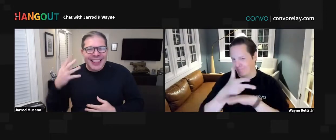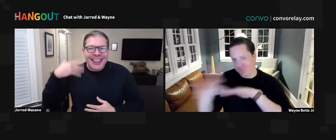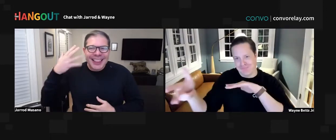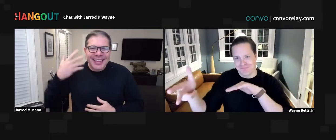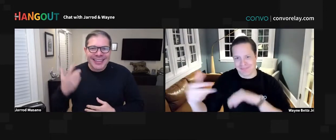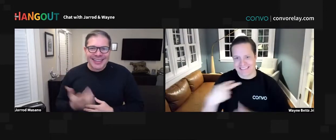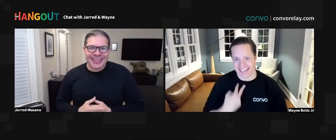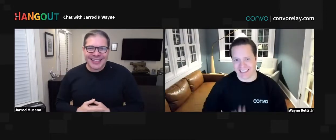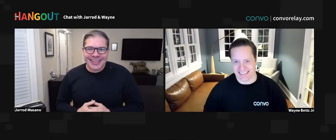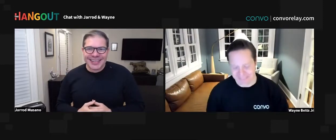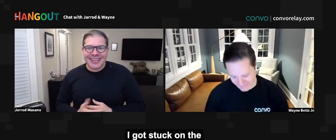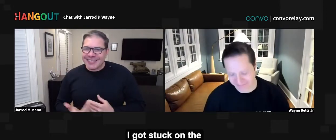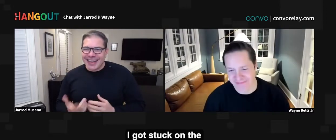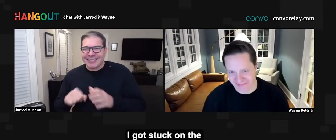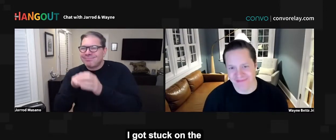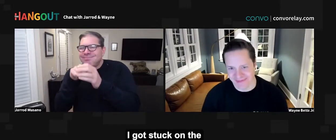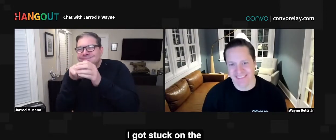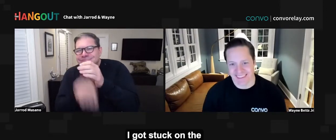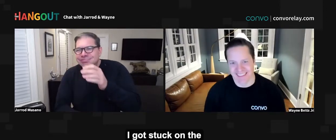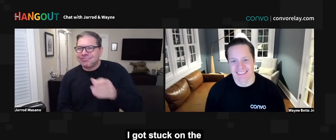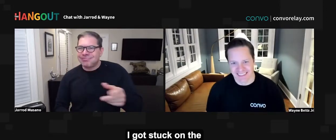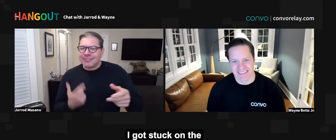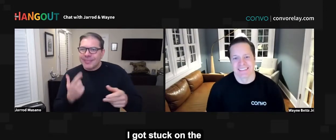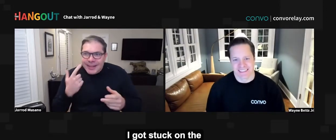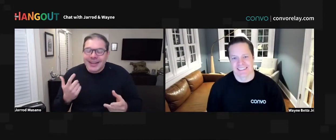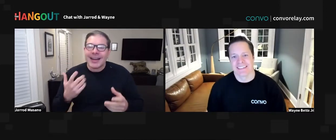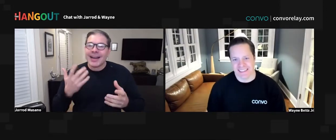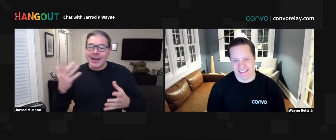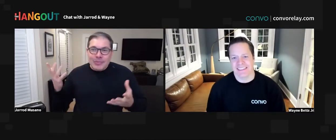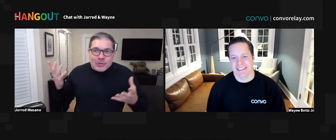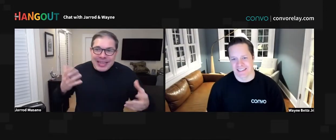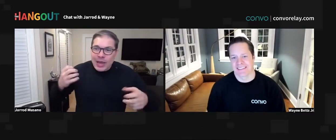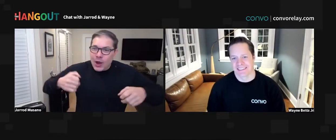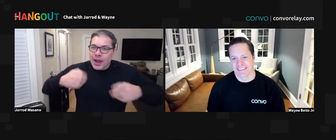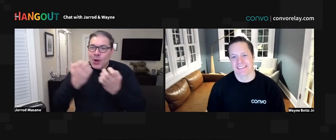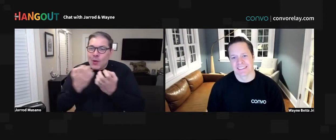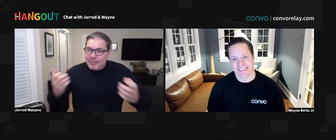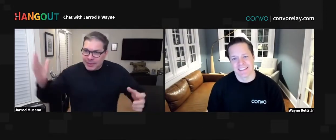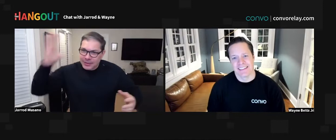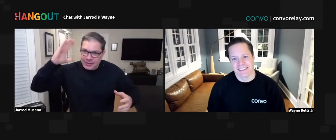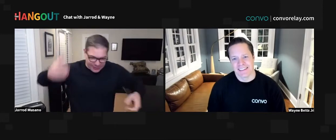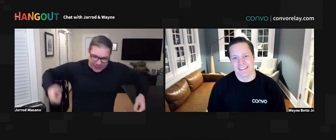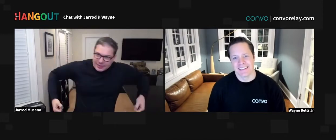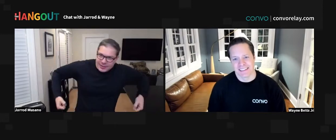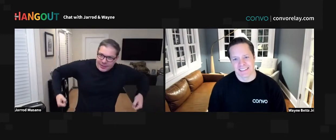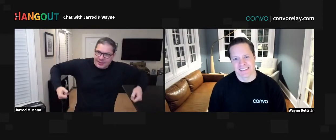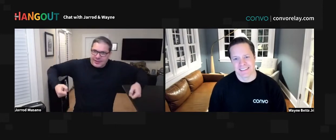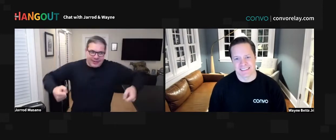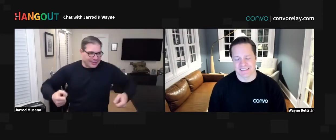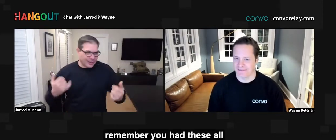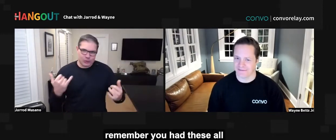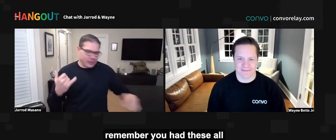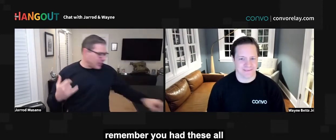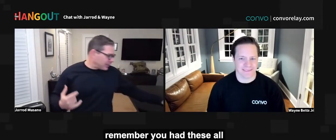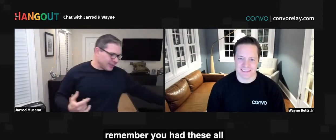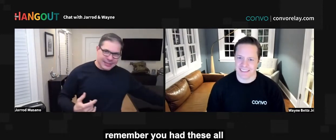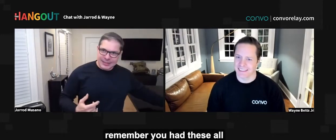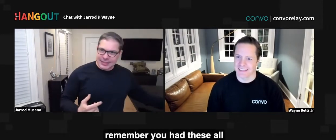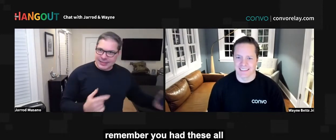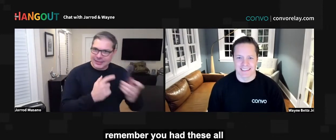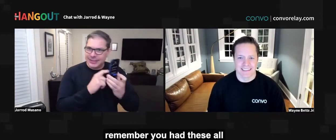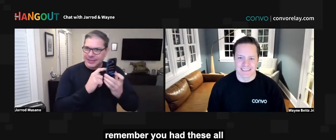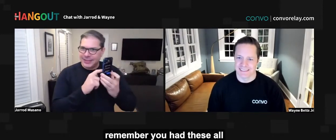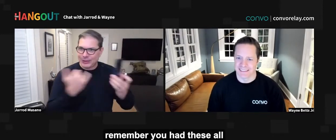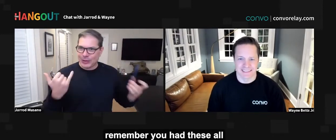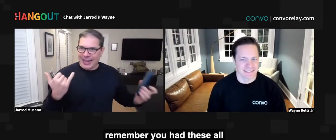It jalopy. Yeah, it it, overheated. I it got stuck on the side of the road. yeah, it basically broke down. Remember, you had